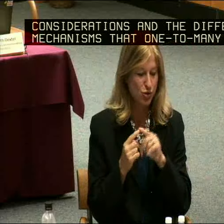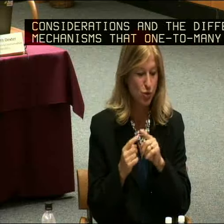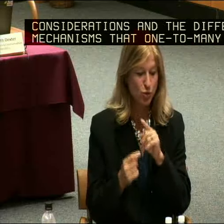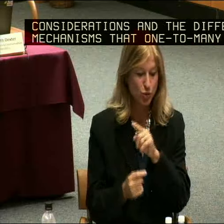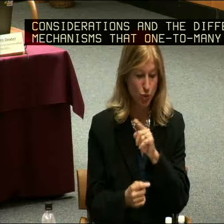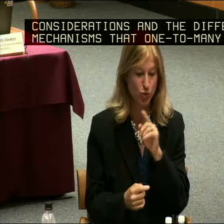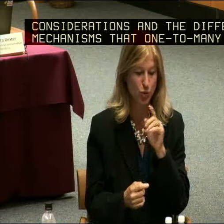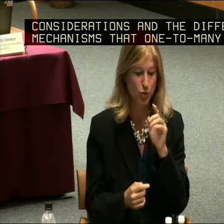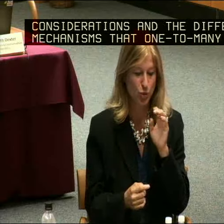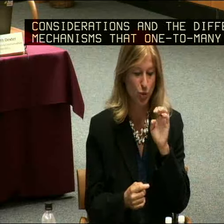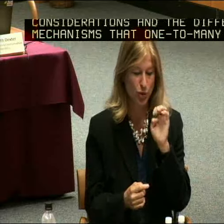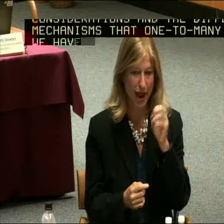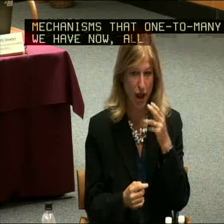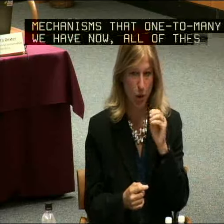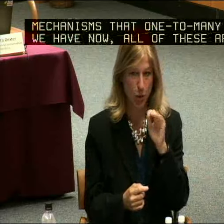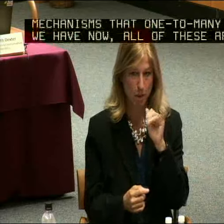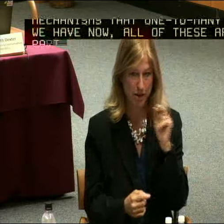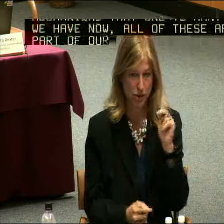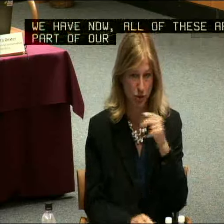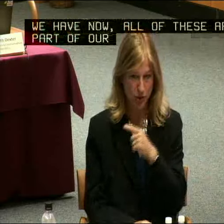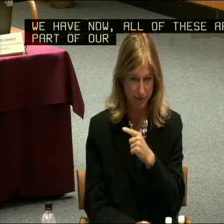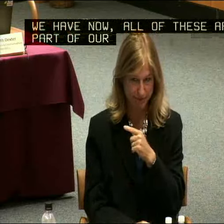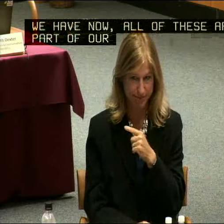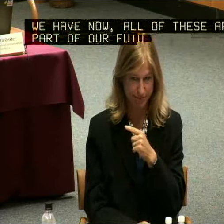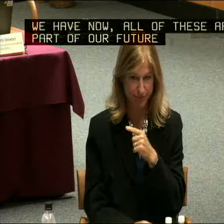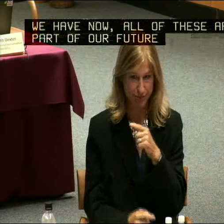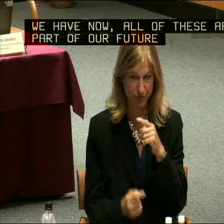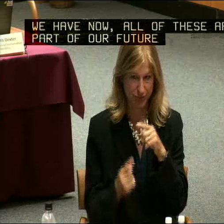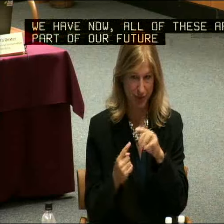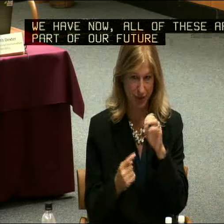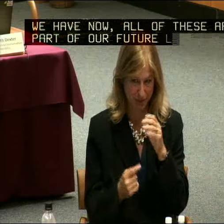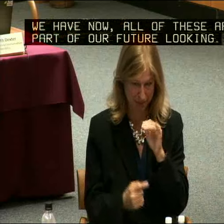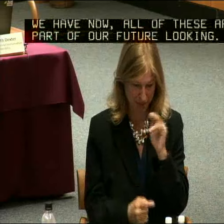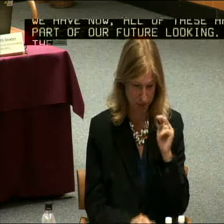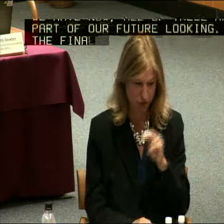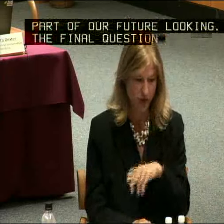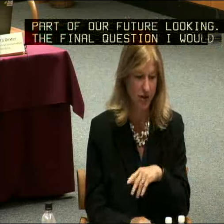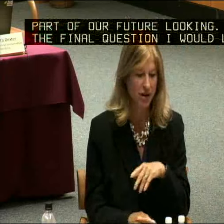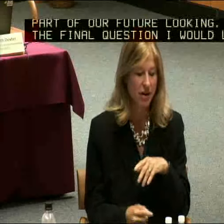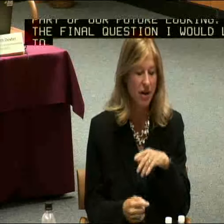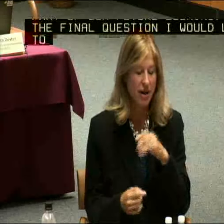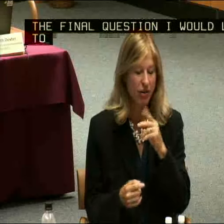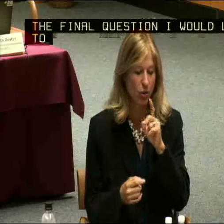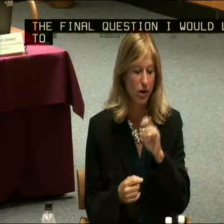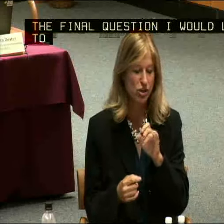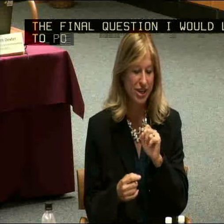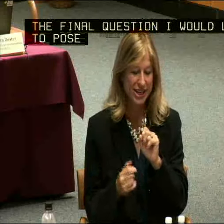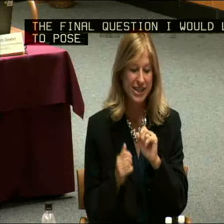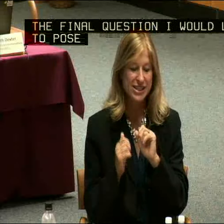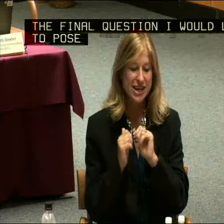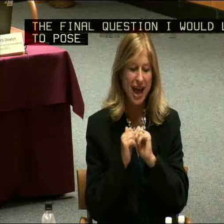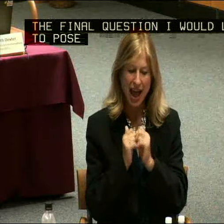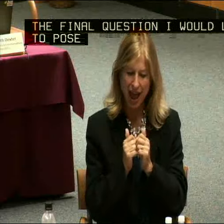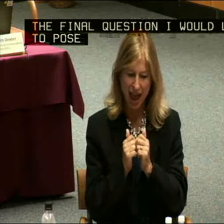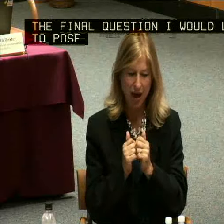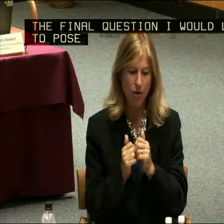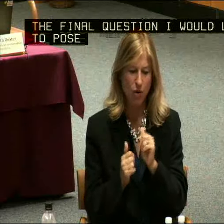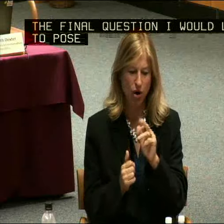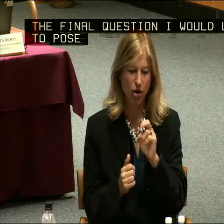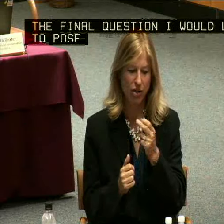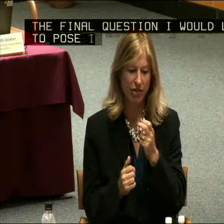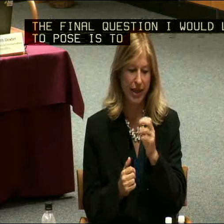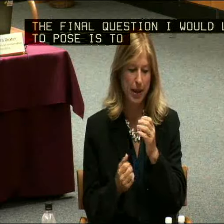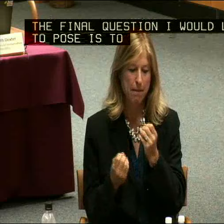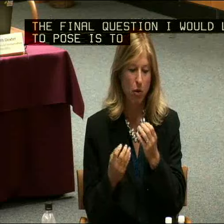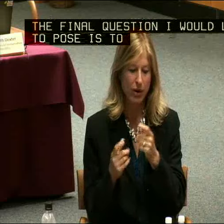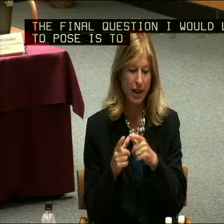like to pose is to ECHO in Minnesota. The question is,